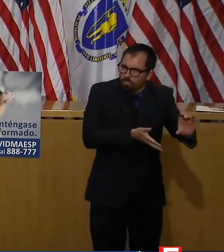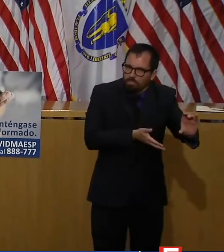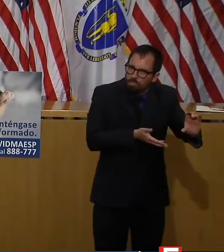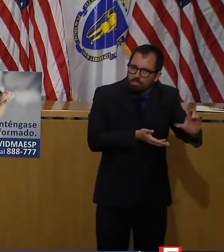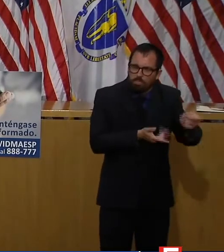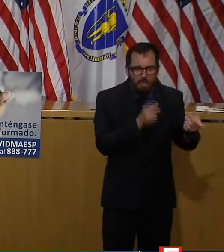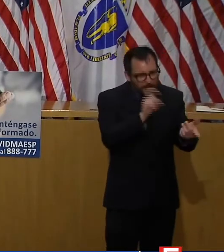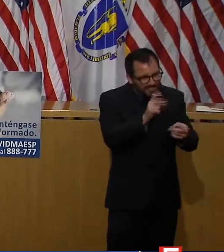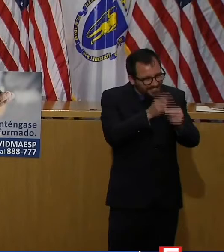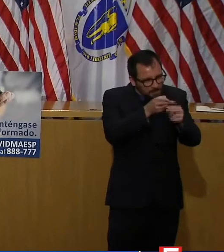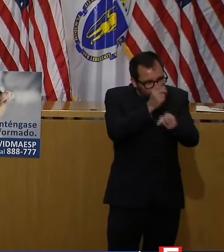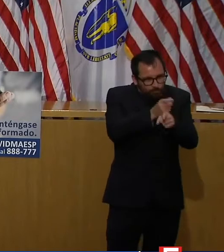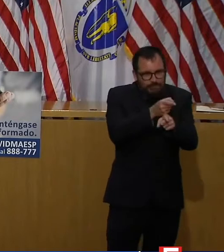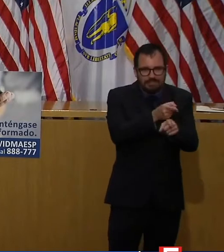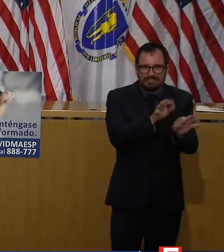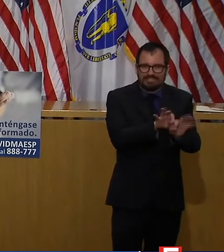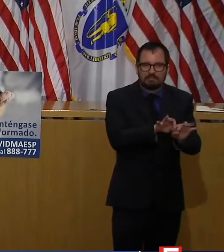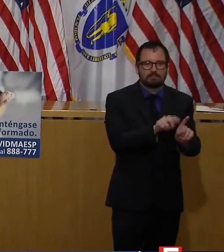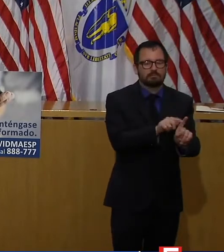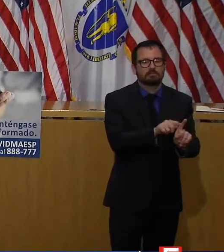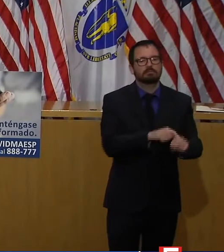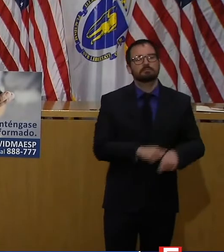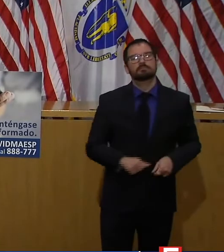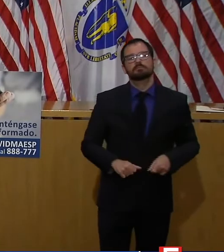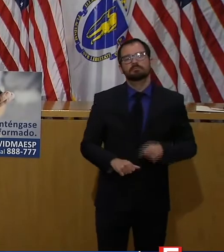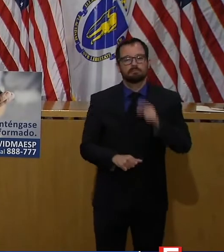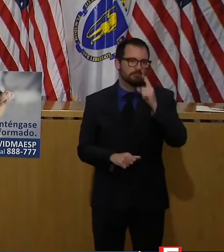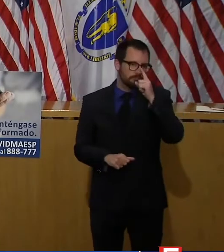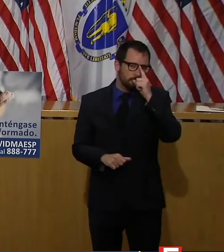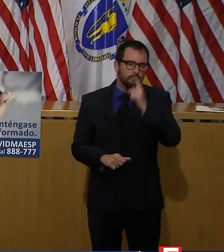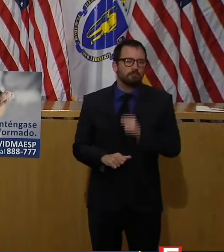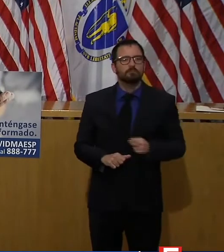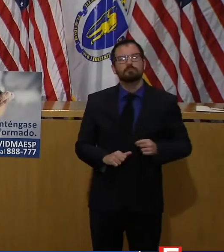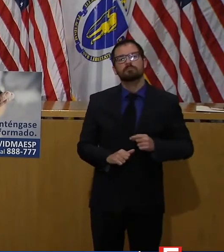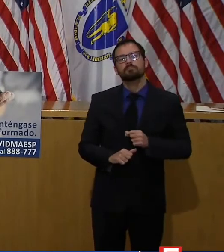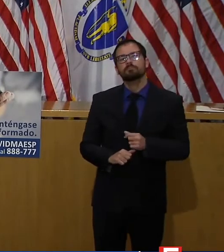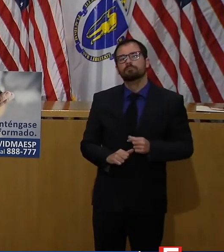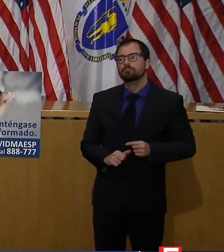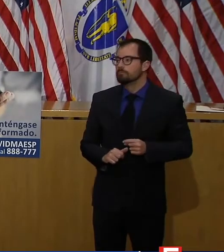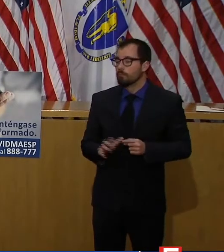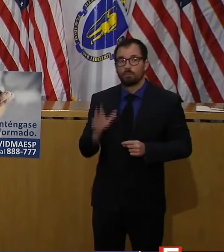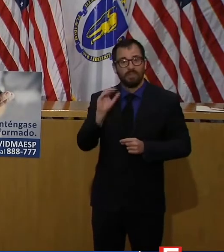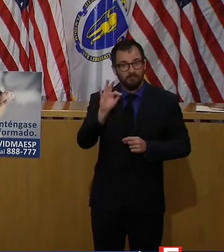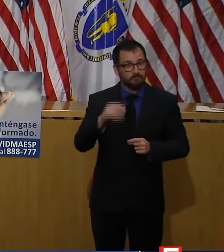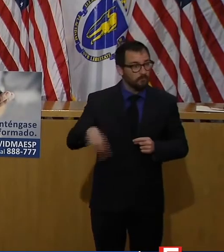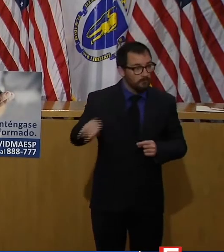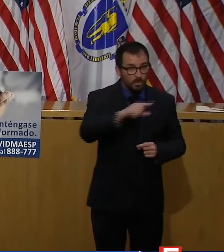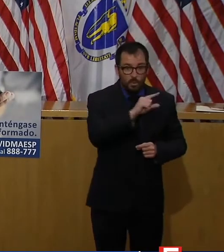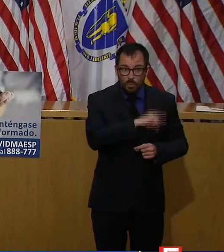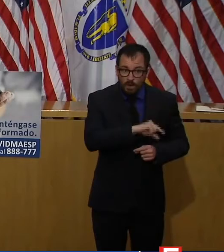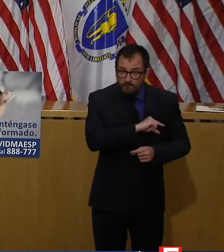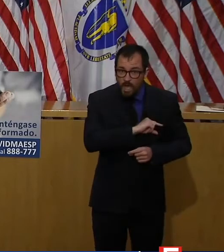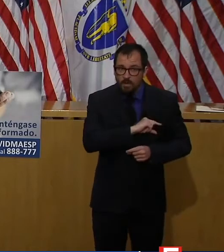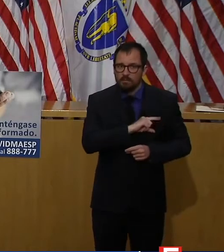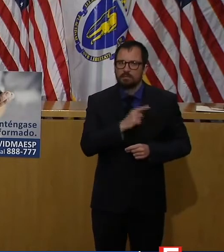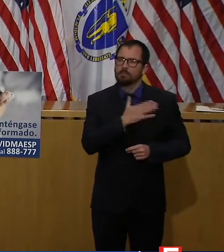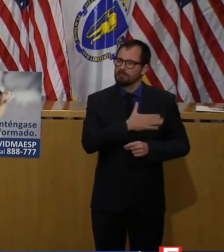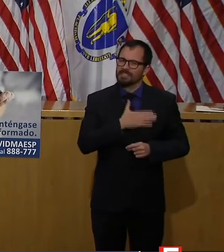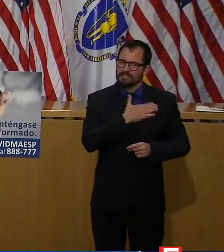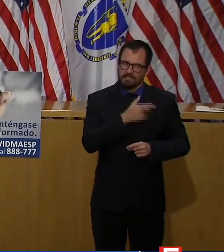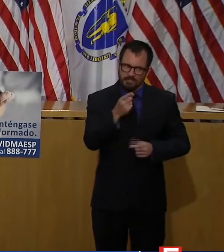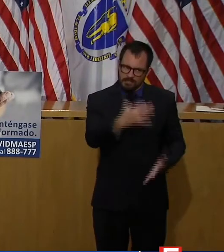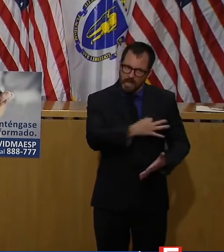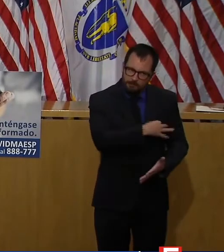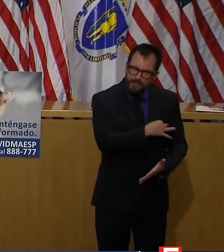goal is to get everybody we possibly can get who qualifies onto the system. And it's one of the reasons why we work so hard to be one of